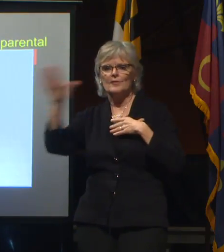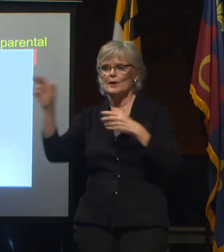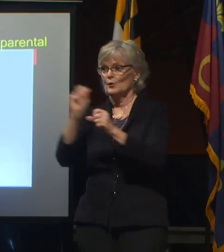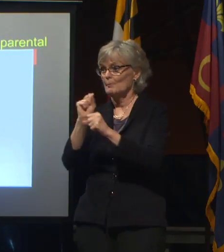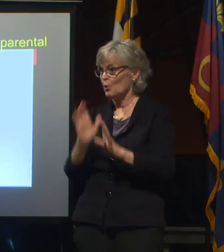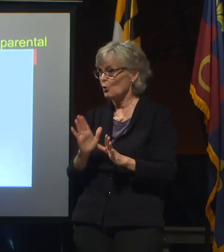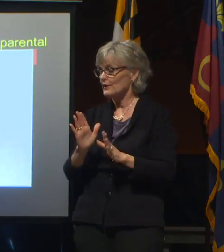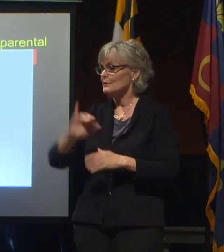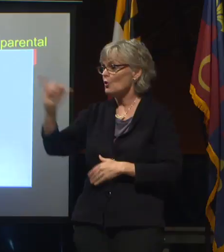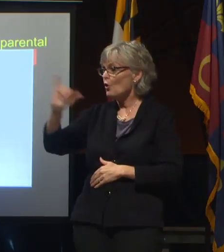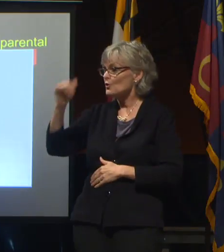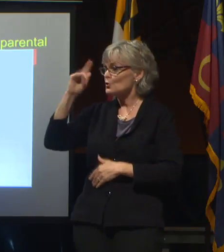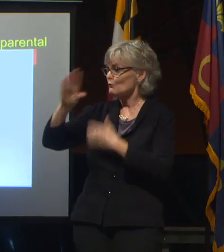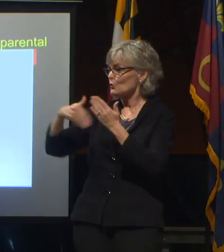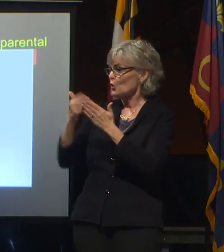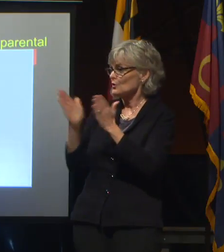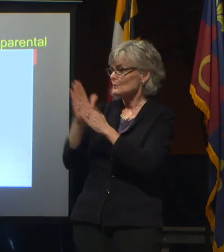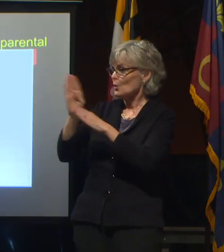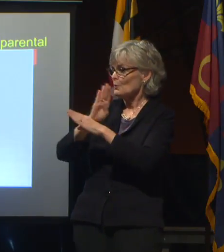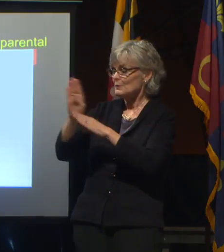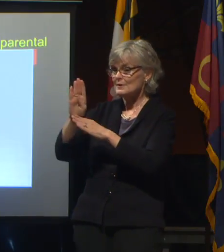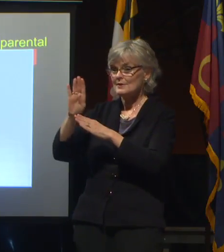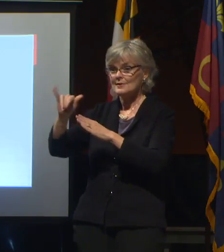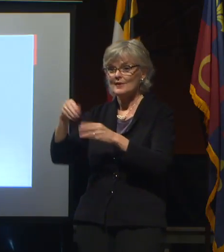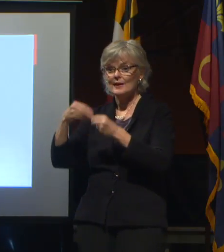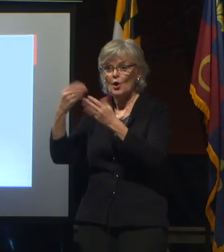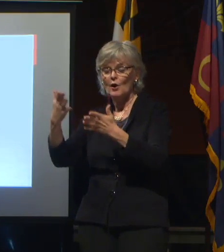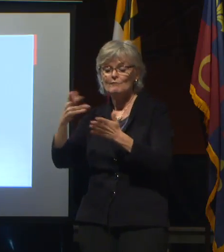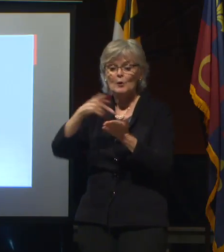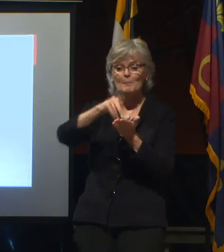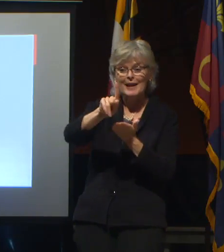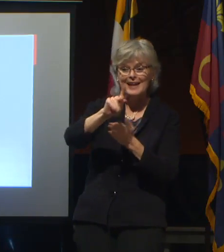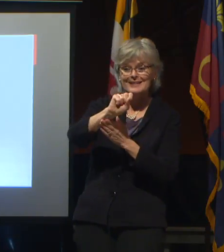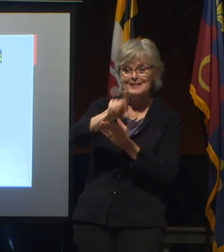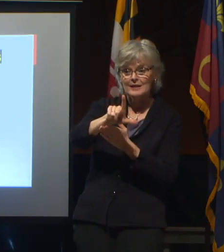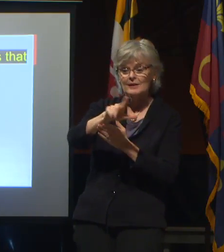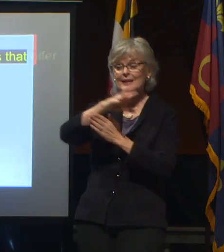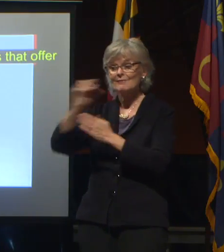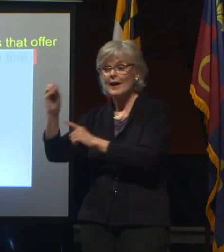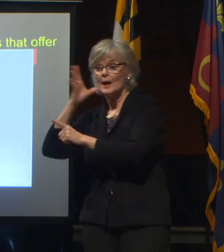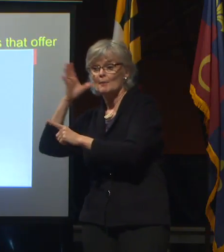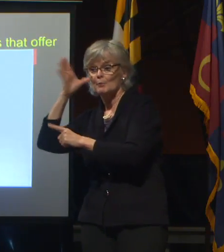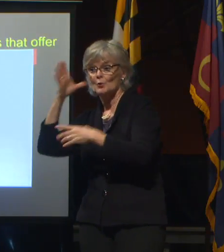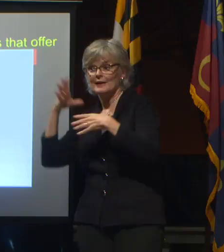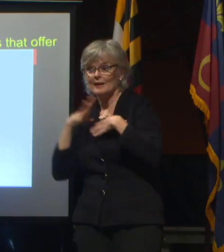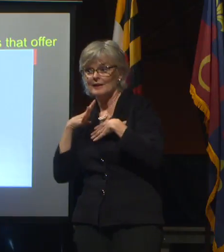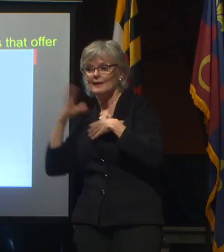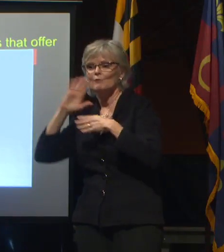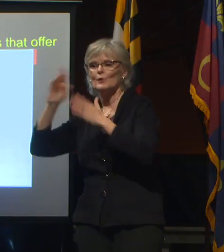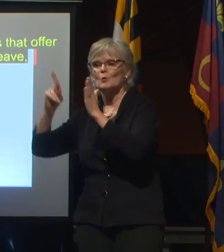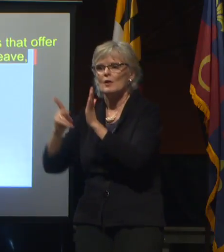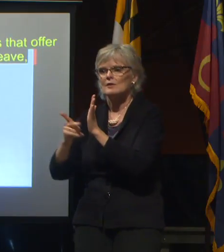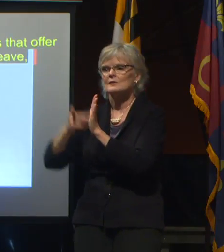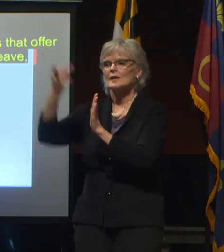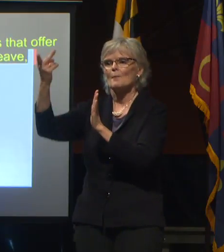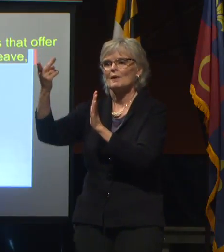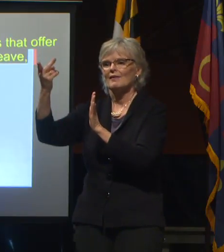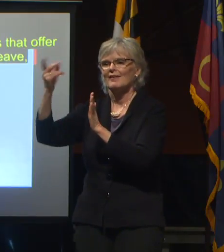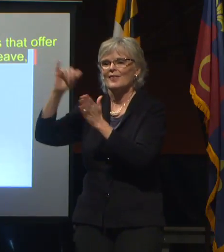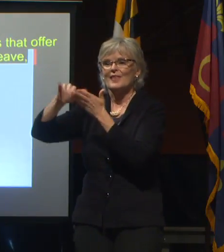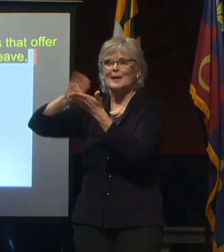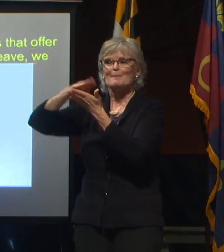In addition, for all small businesses that offer both paid sick leave and parental leave, we will double the